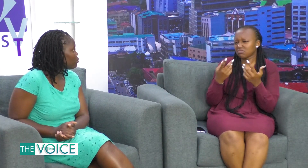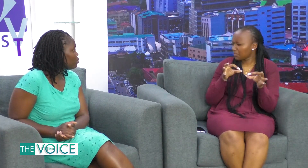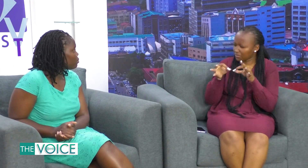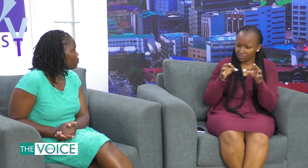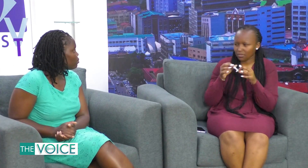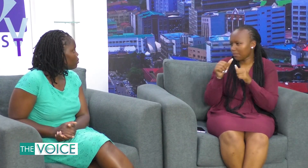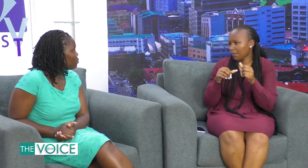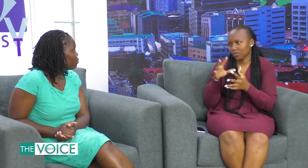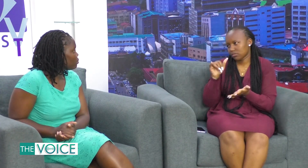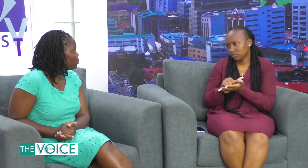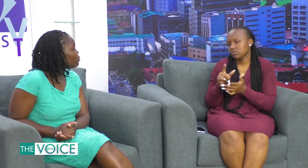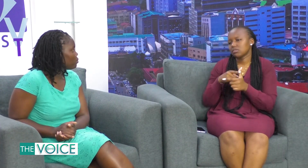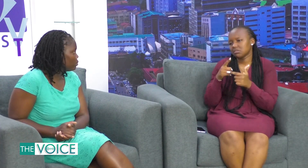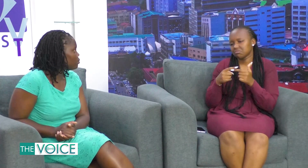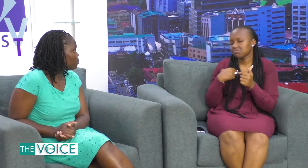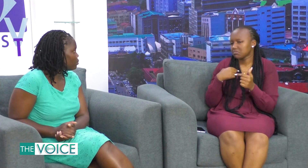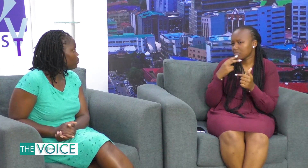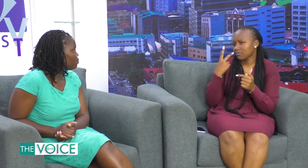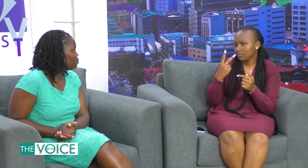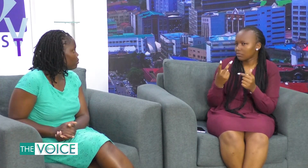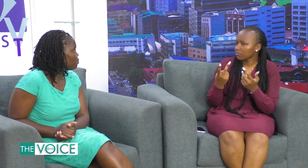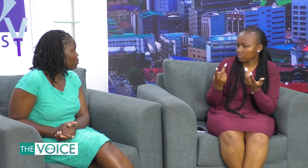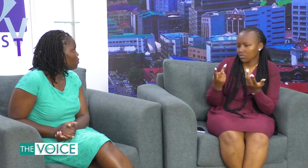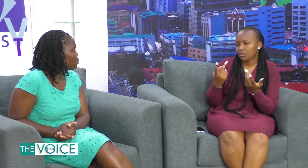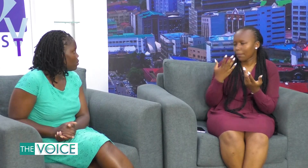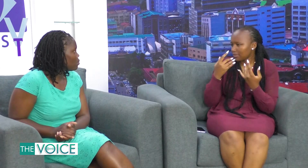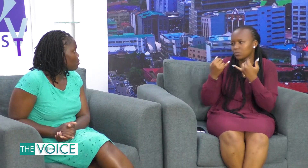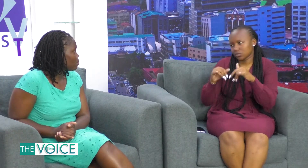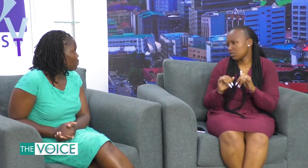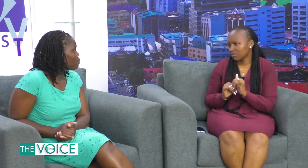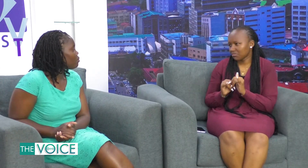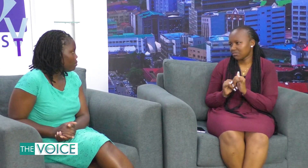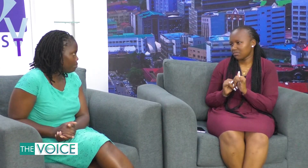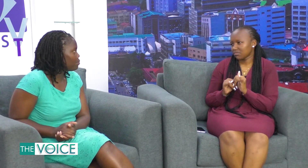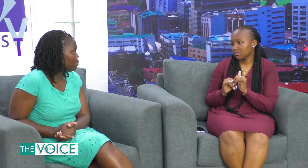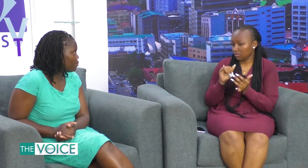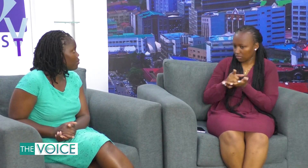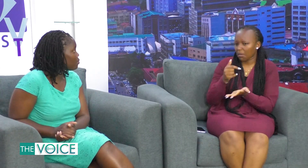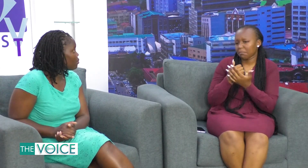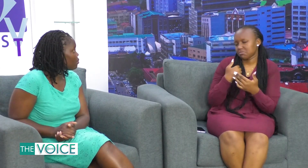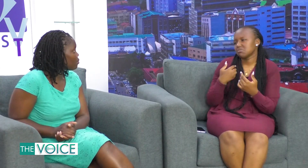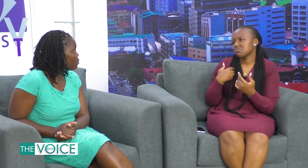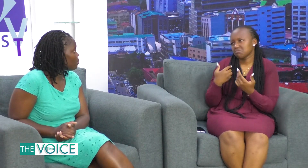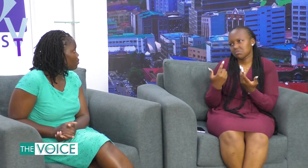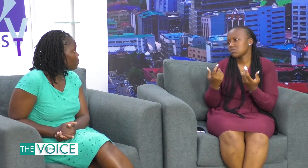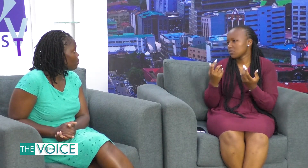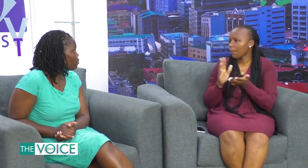So that's why I accepted to do computer science, because he really explained very well to me. So that's why I took the step of